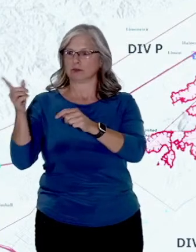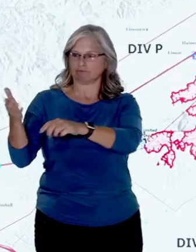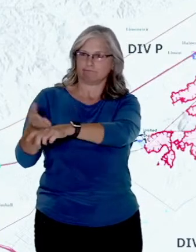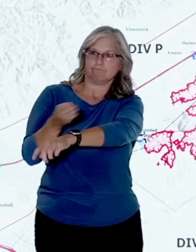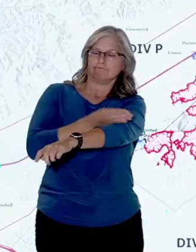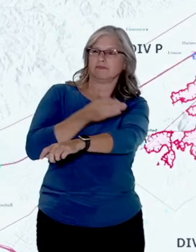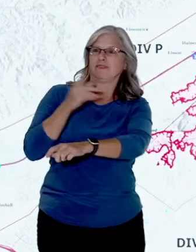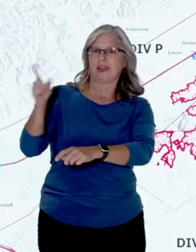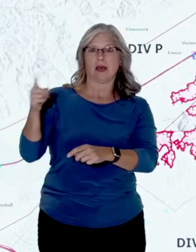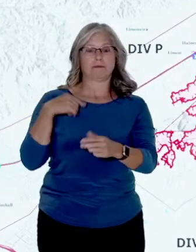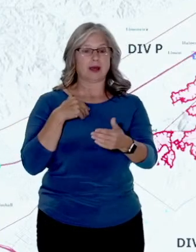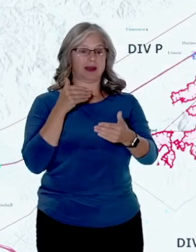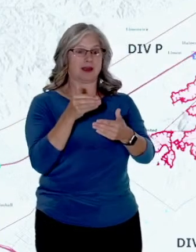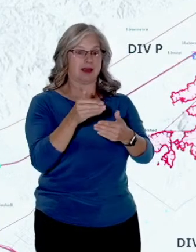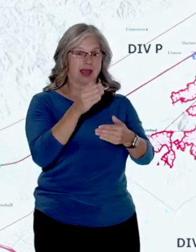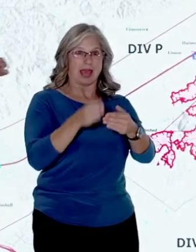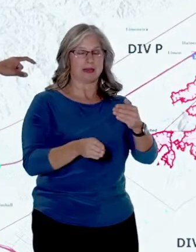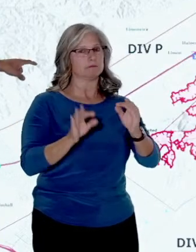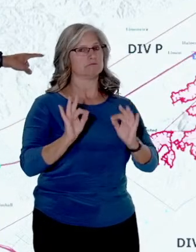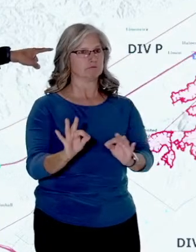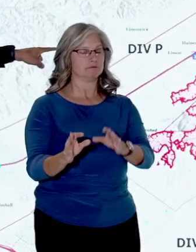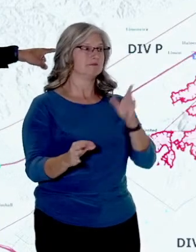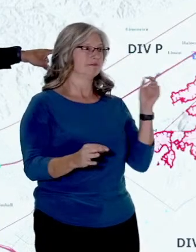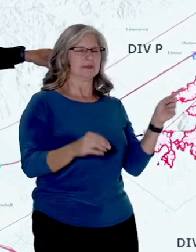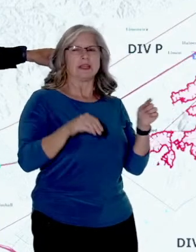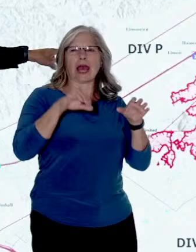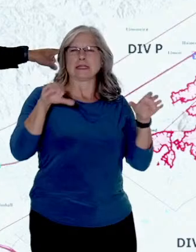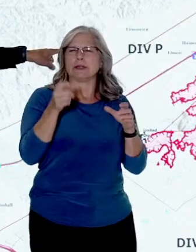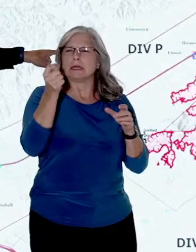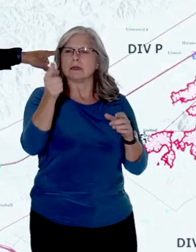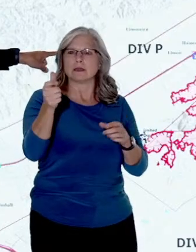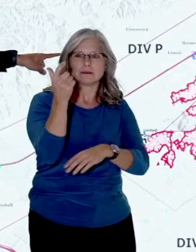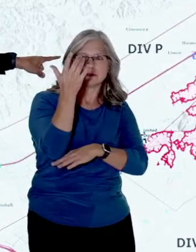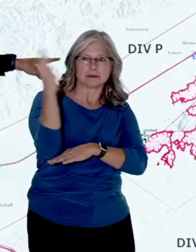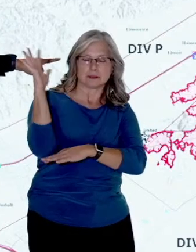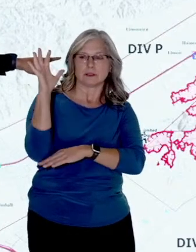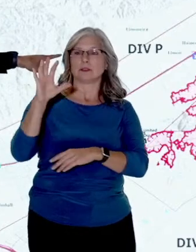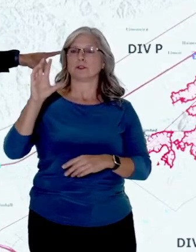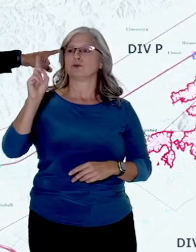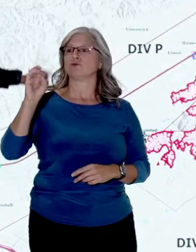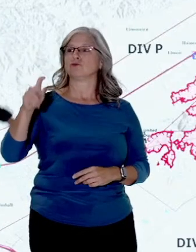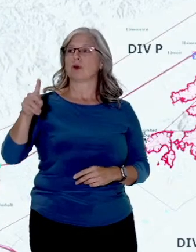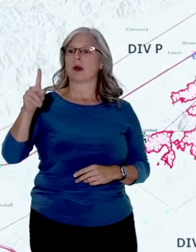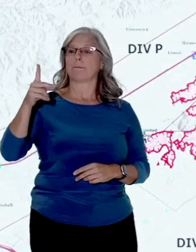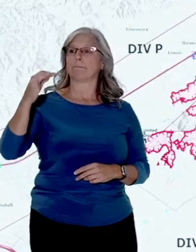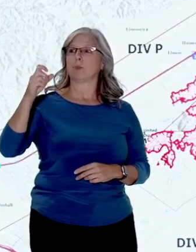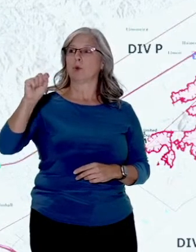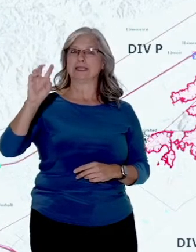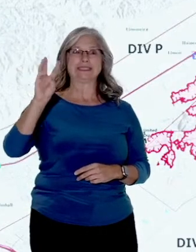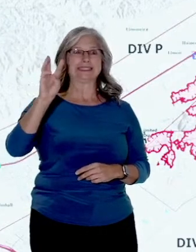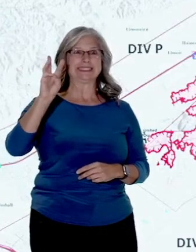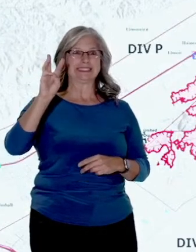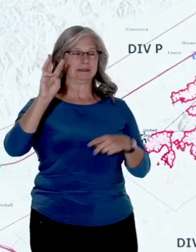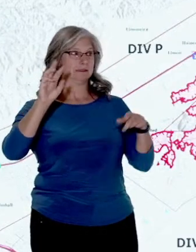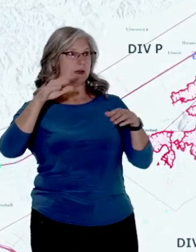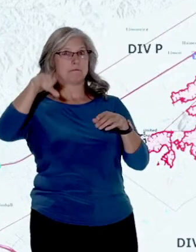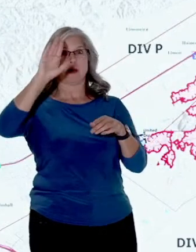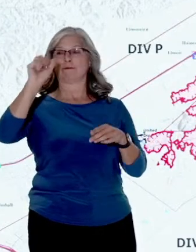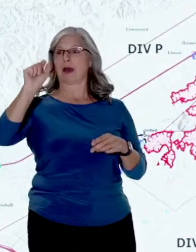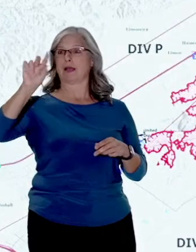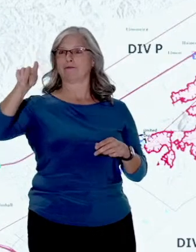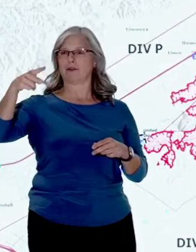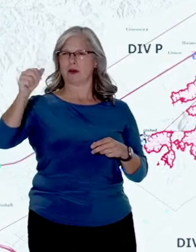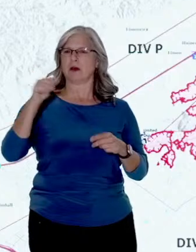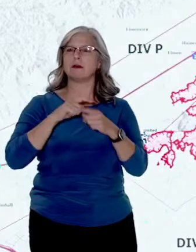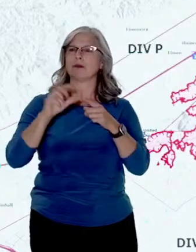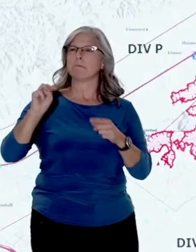really good by the end of shift. The only activity, we have a small orchard, if you see drop point 6 just above the Division Alpha, that has a bunch of mulch piles.